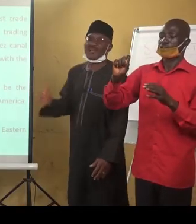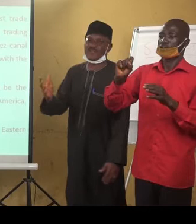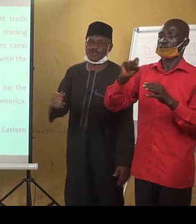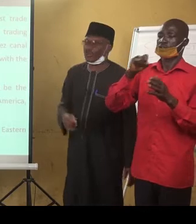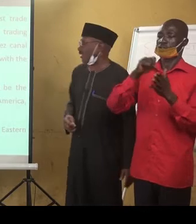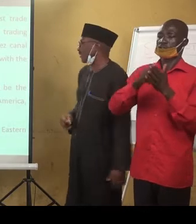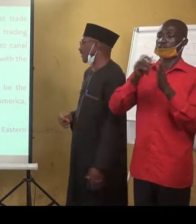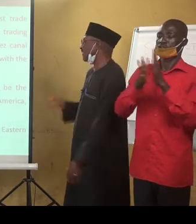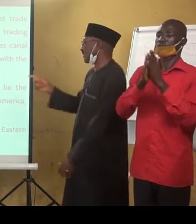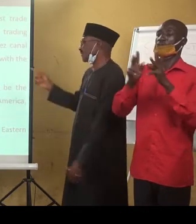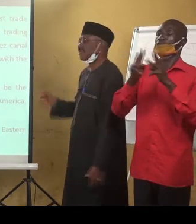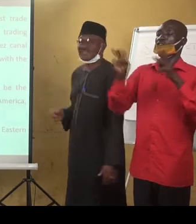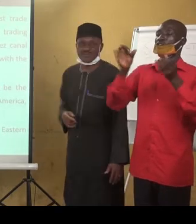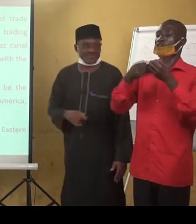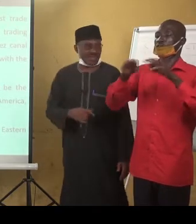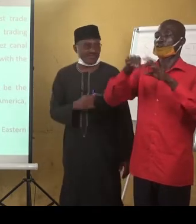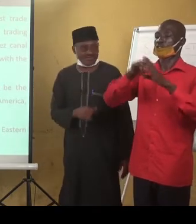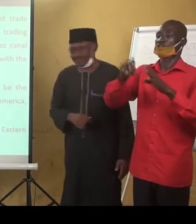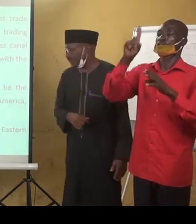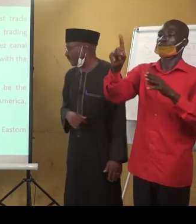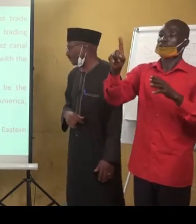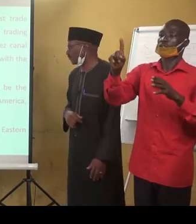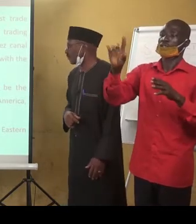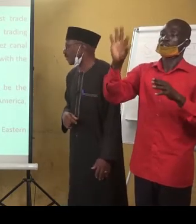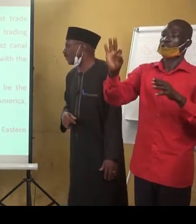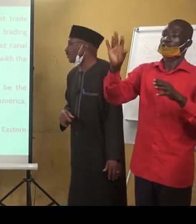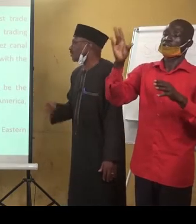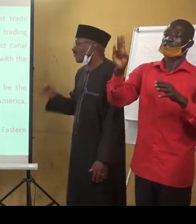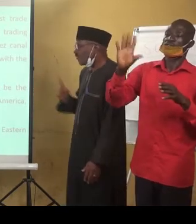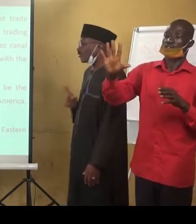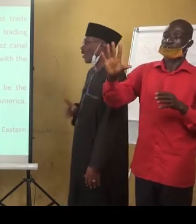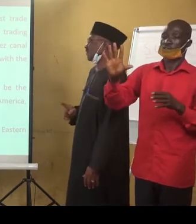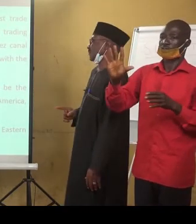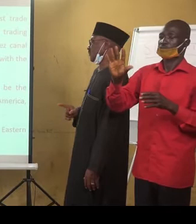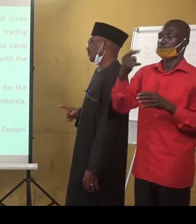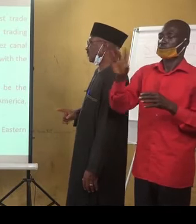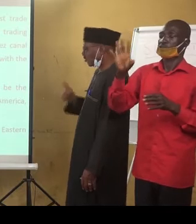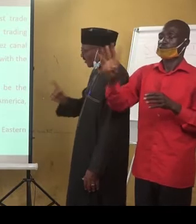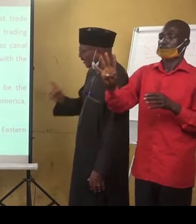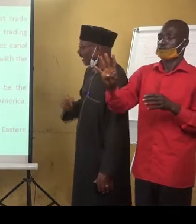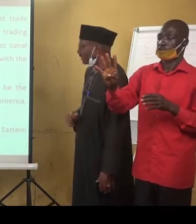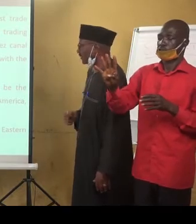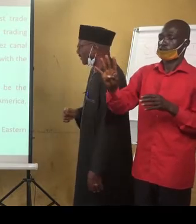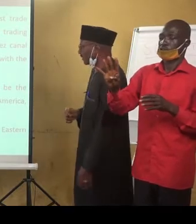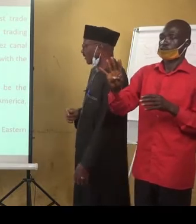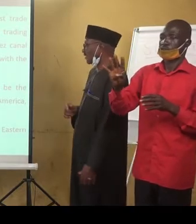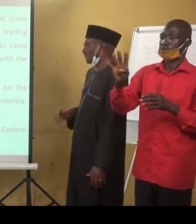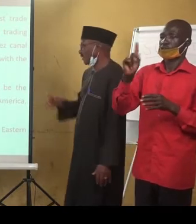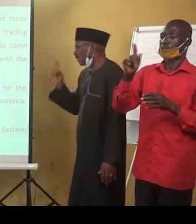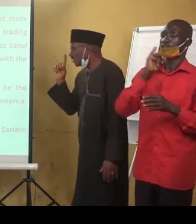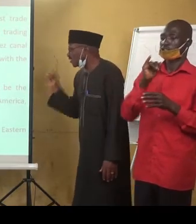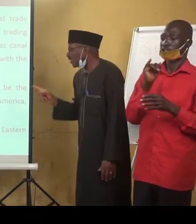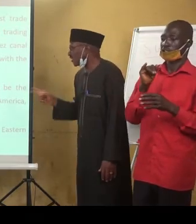became very functional in 1975. The fourth one, not the last,